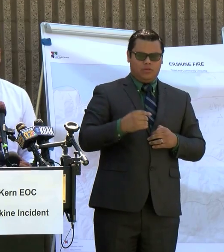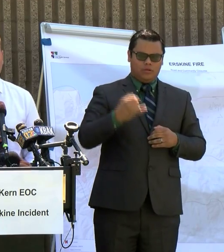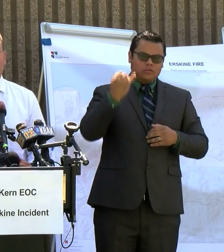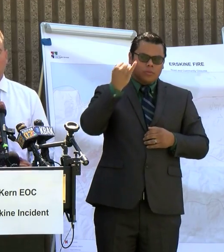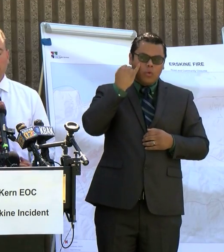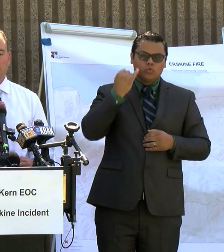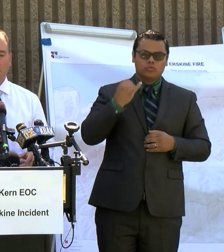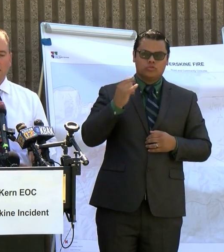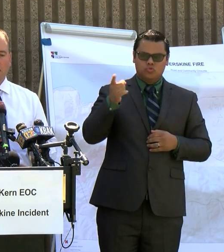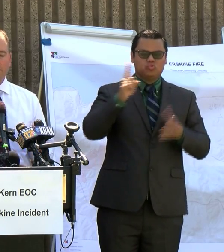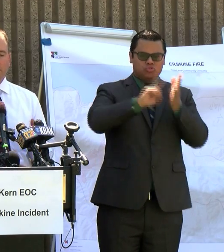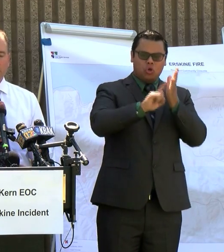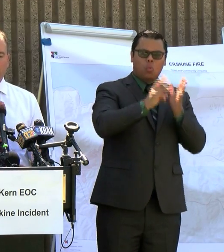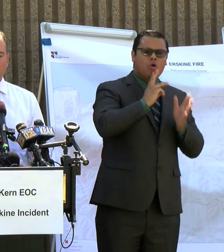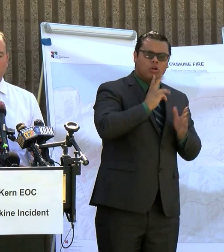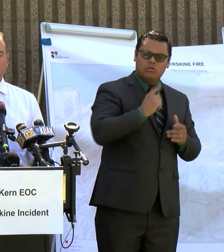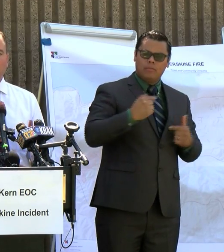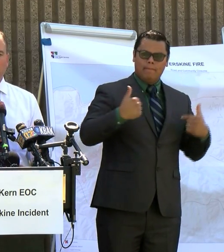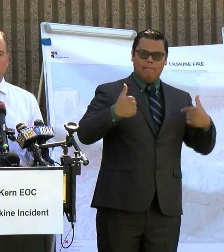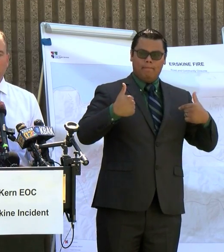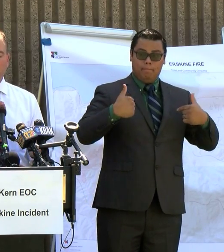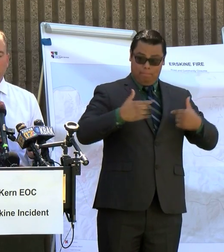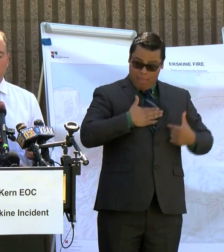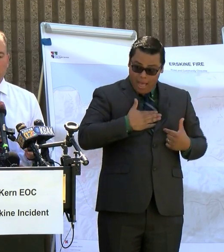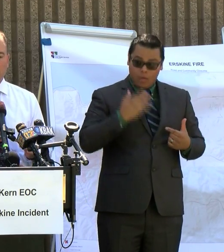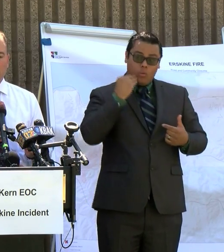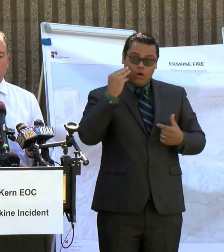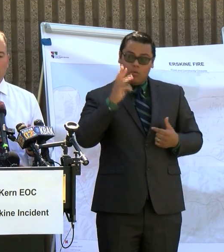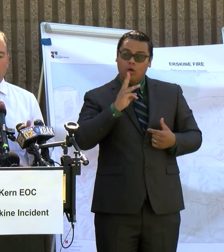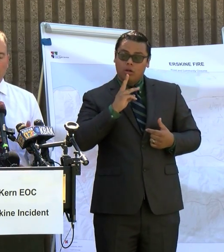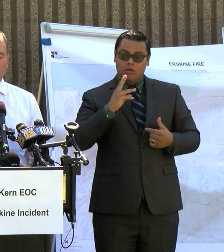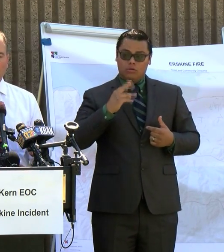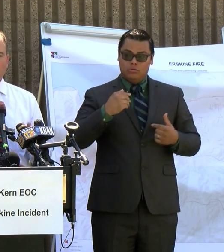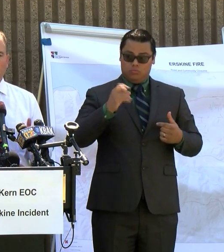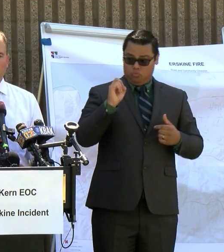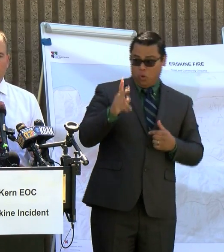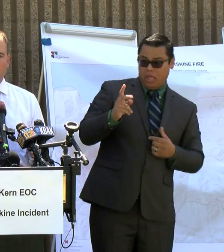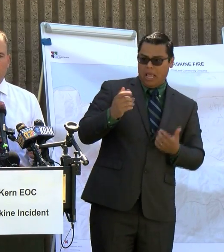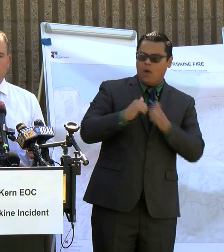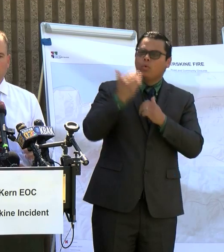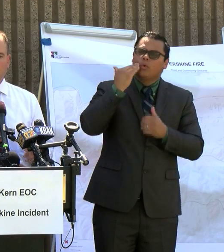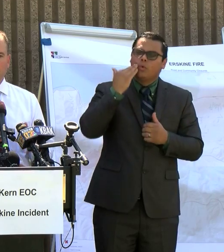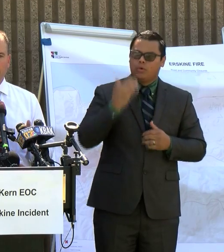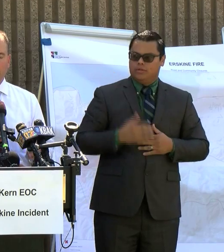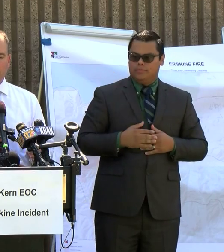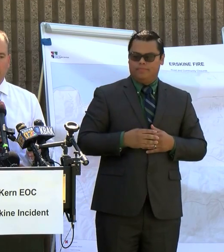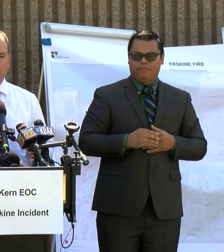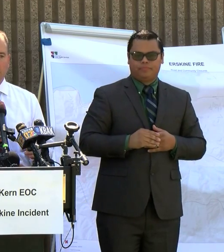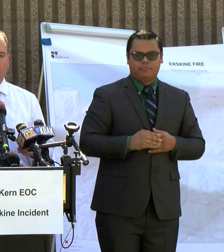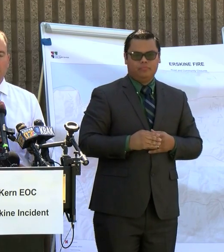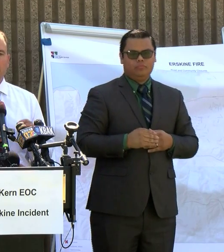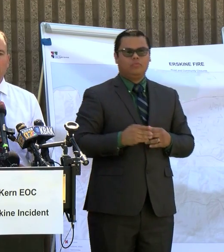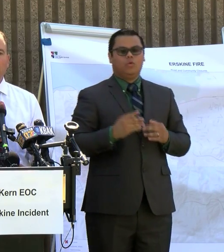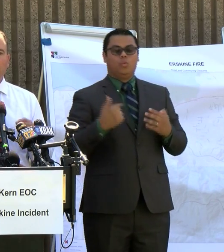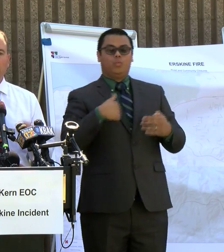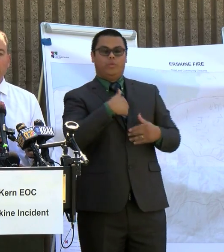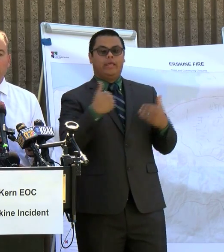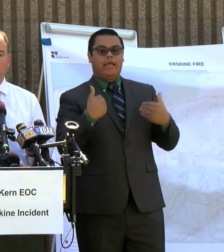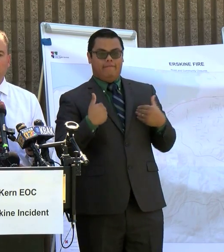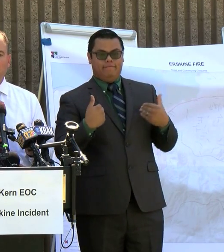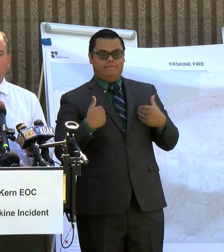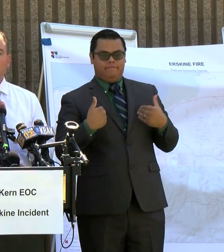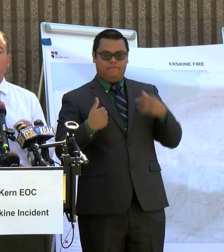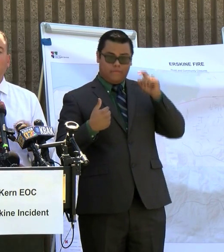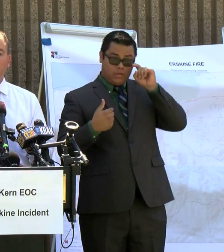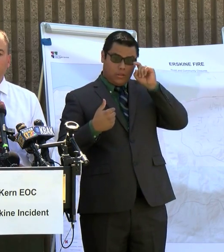So the state has issued notices to all of the water systems that have been affected, and it is their